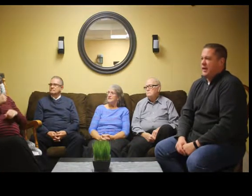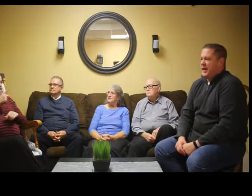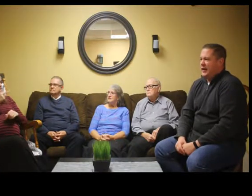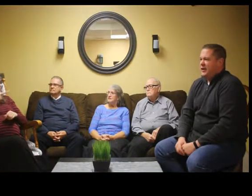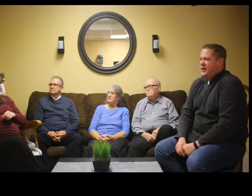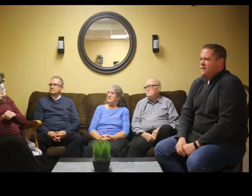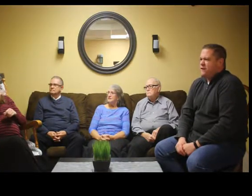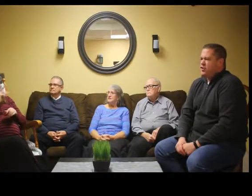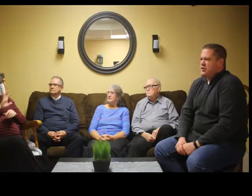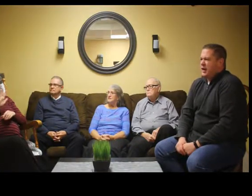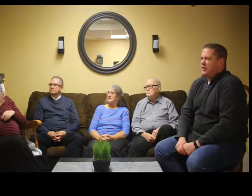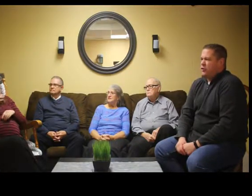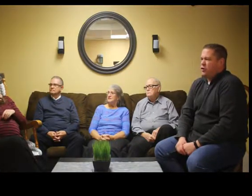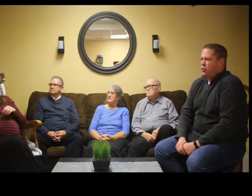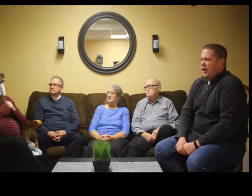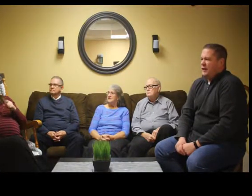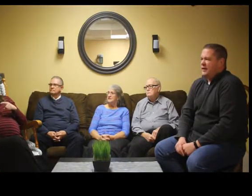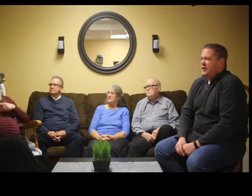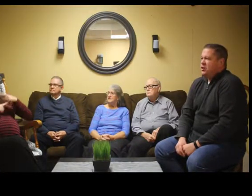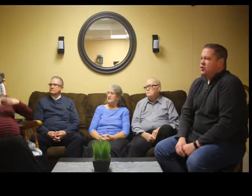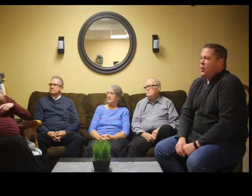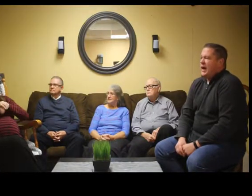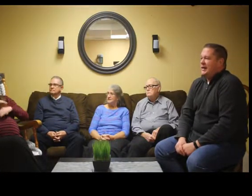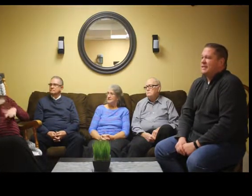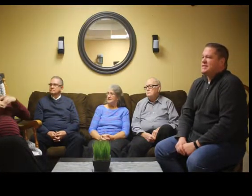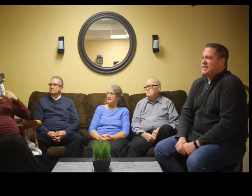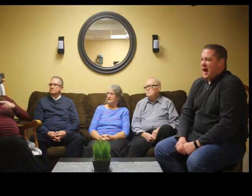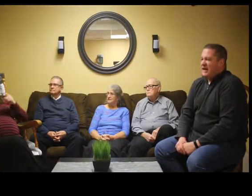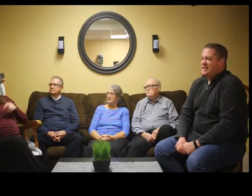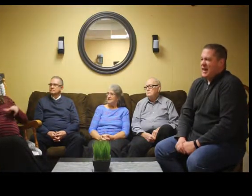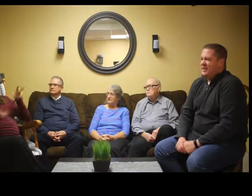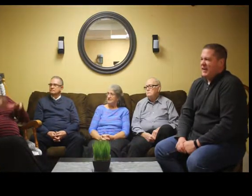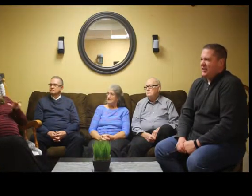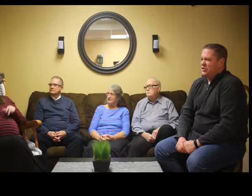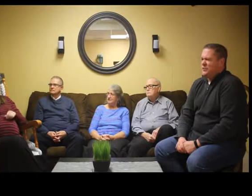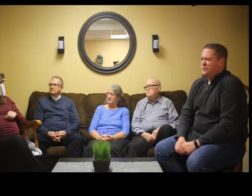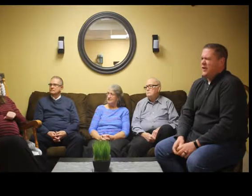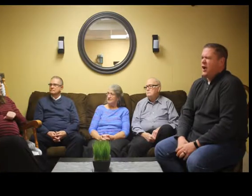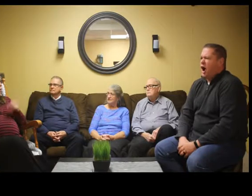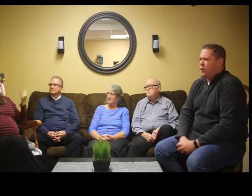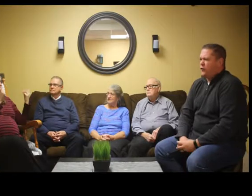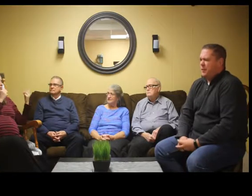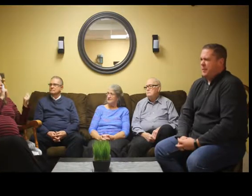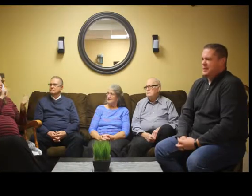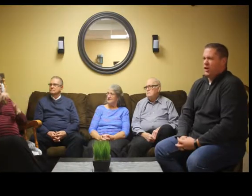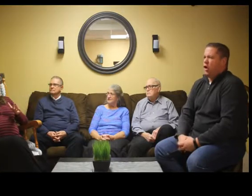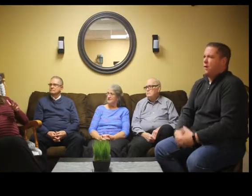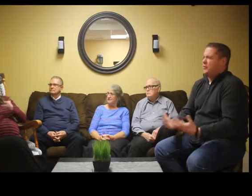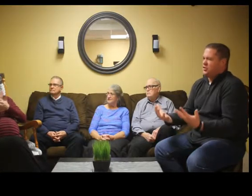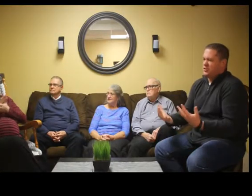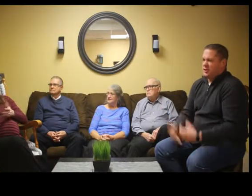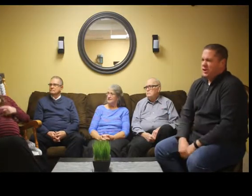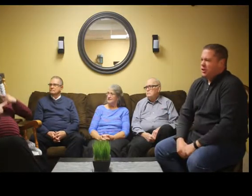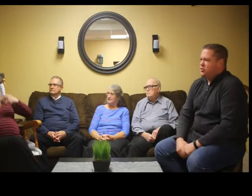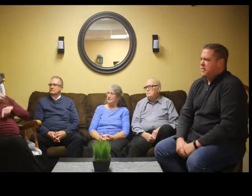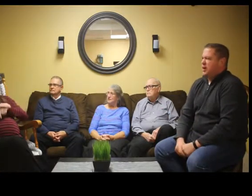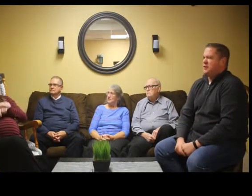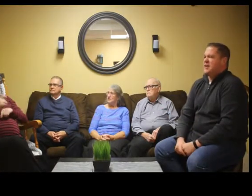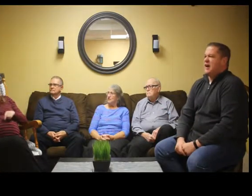ed, first, second, third grade. So I had to sign exact English, and it was very awkward for me because at home I would just use American Sign